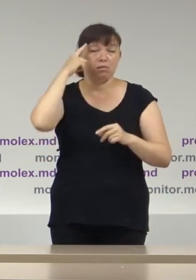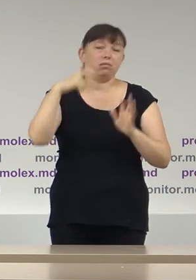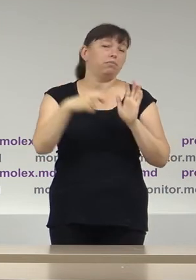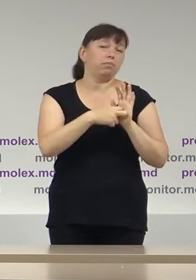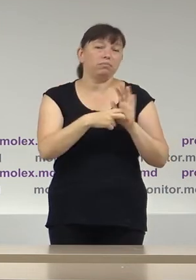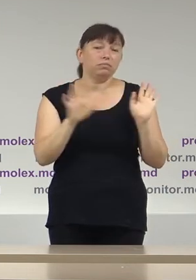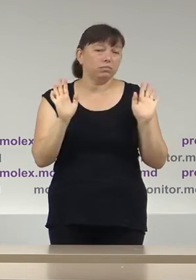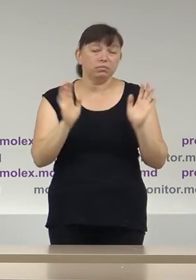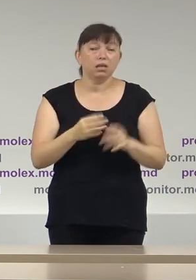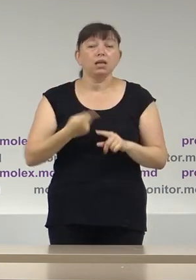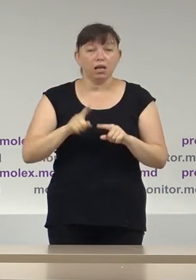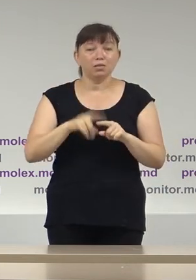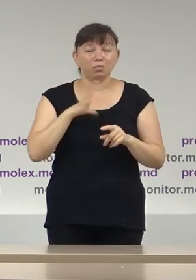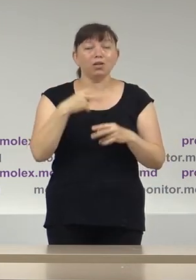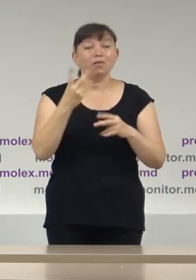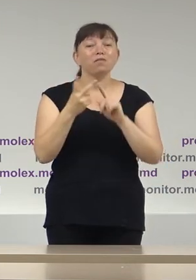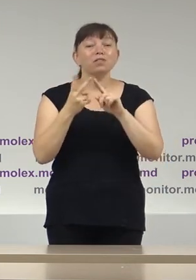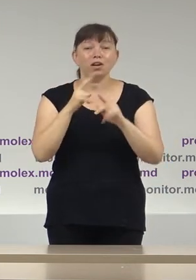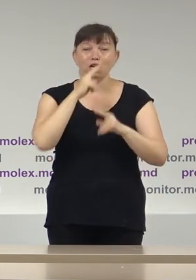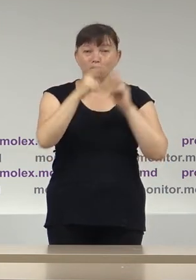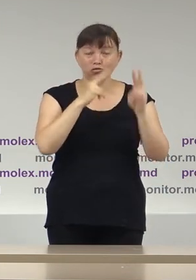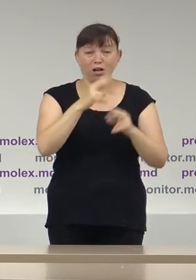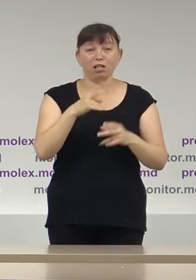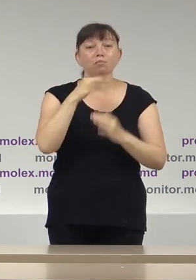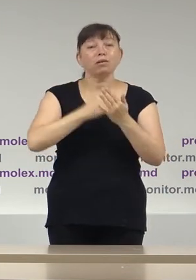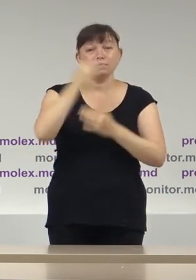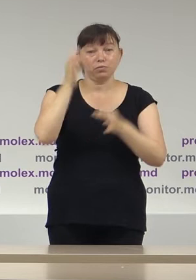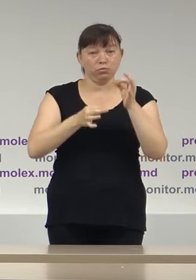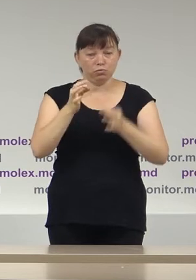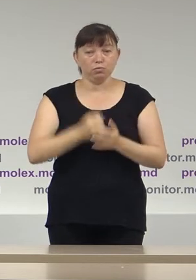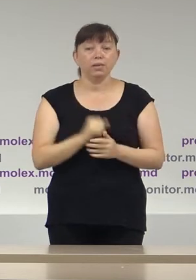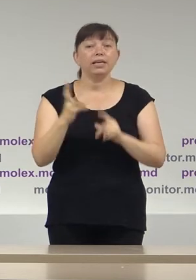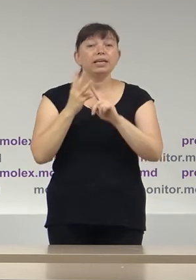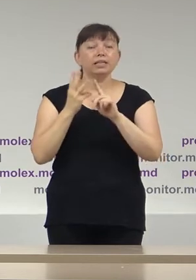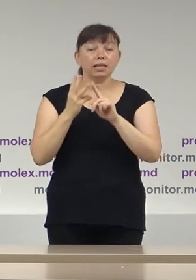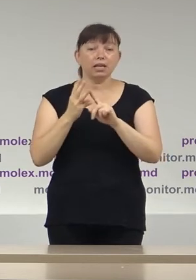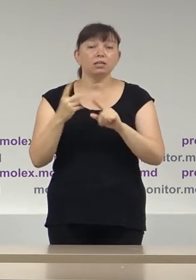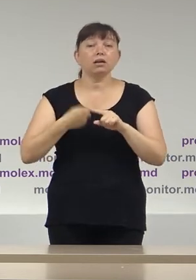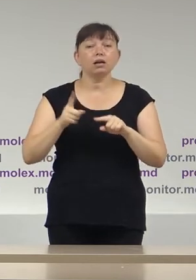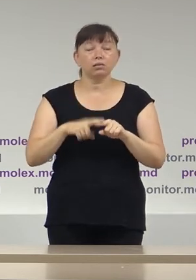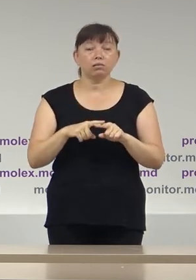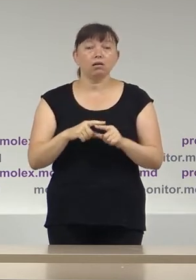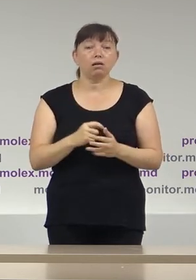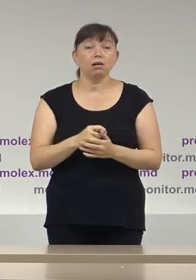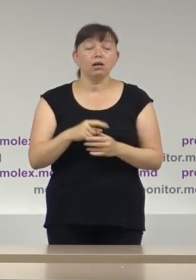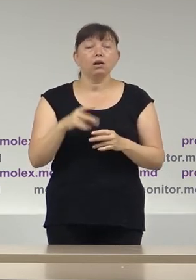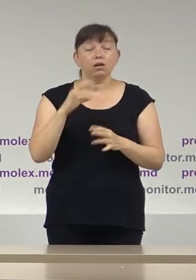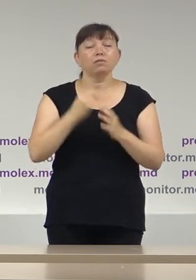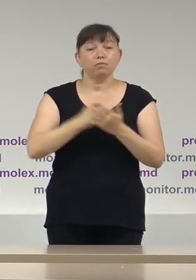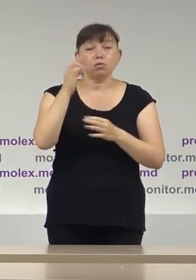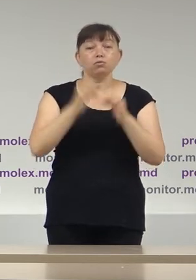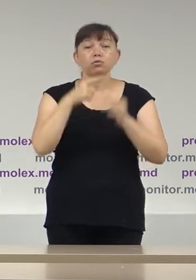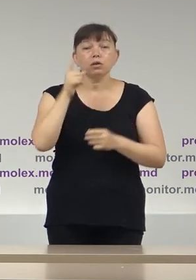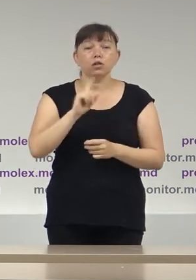to manipulations is biased. That's related to another notification filed with the Constitutional Court. And the